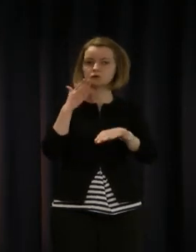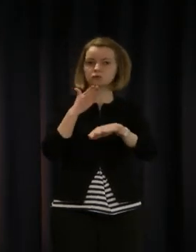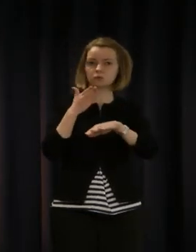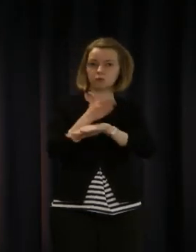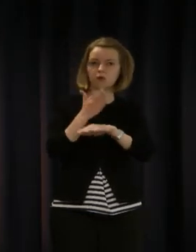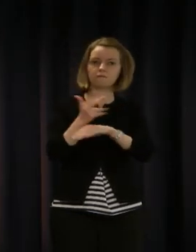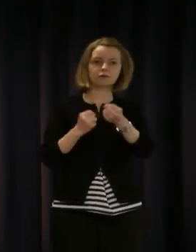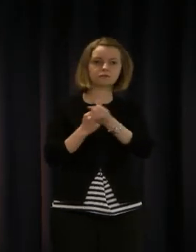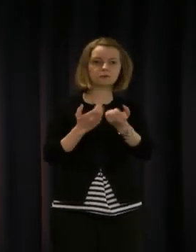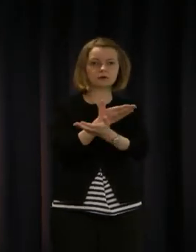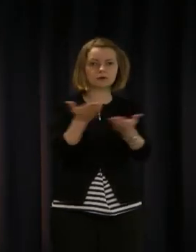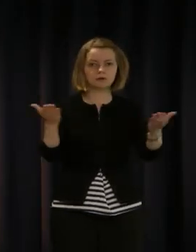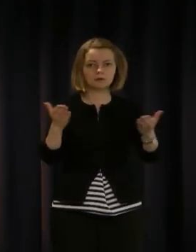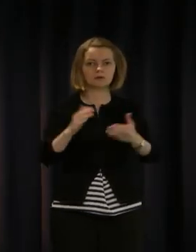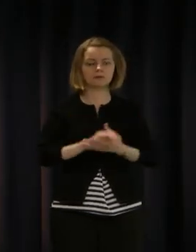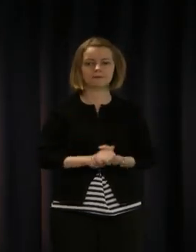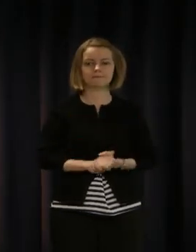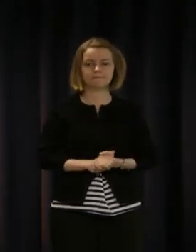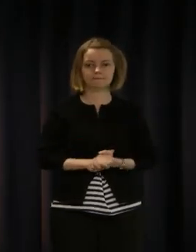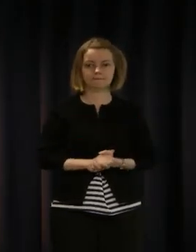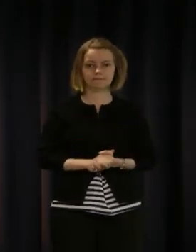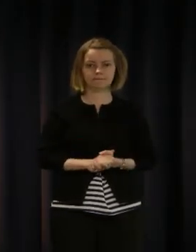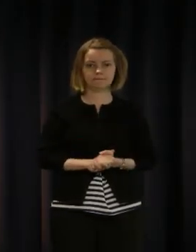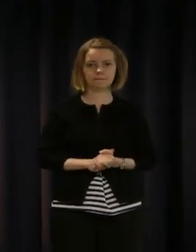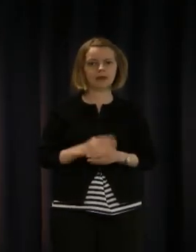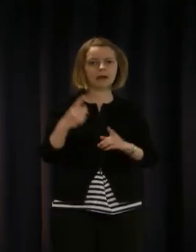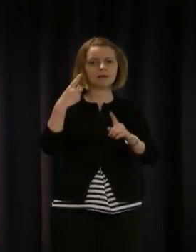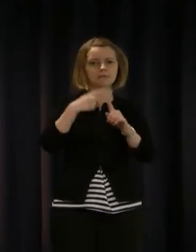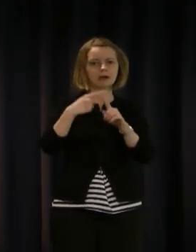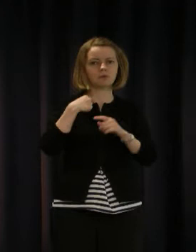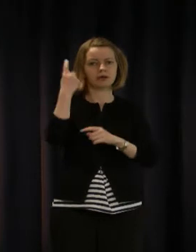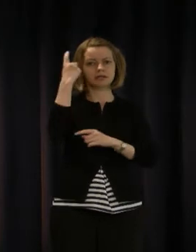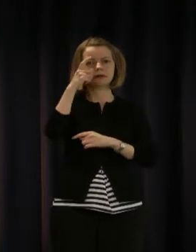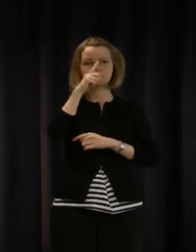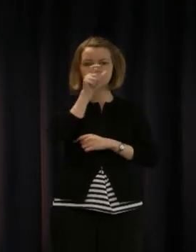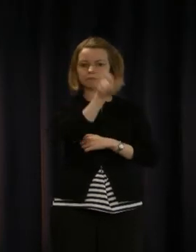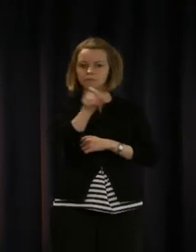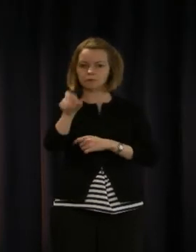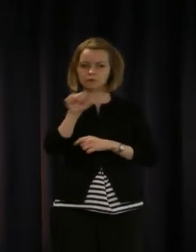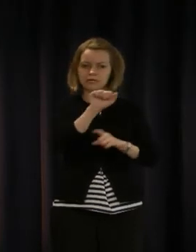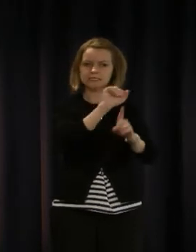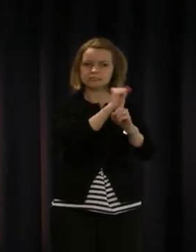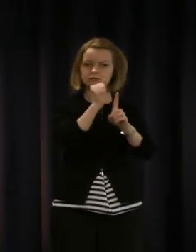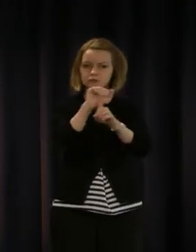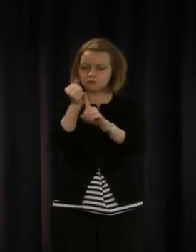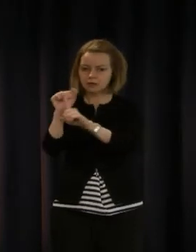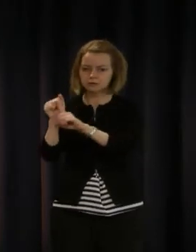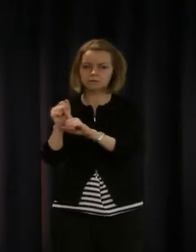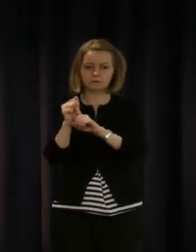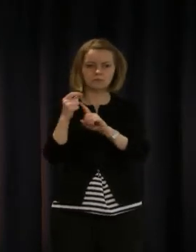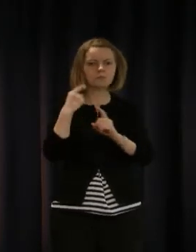but also needs to take into account the individual circumstances of all Australians.